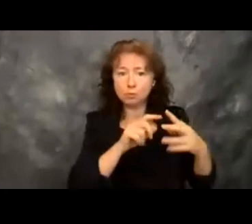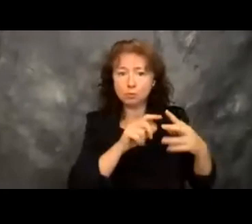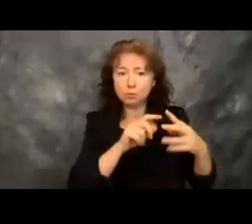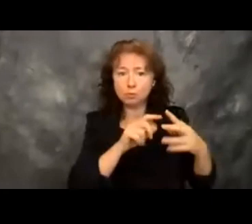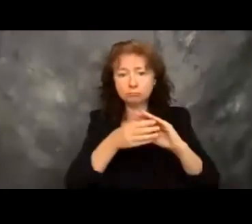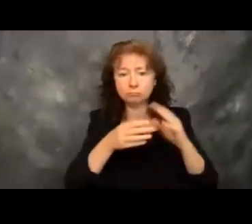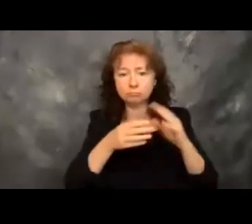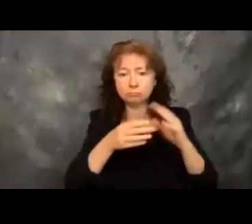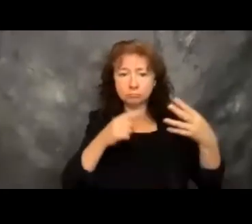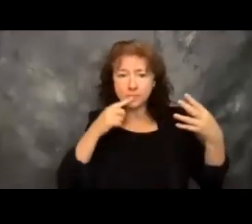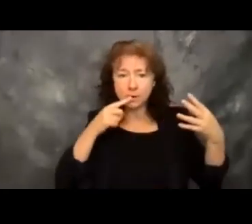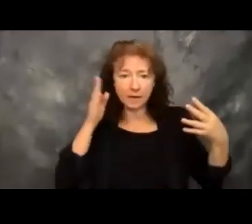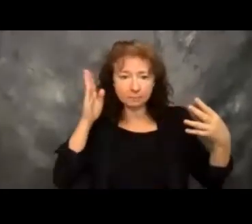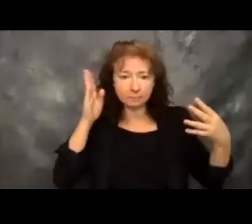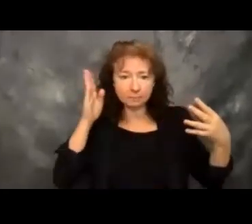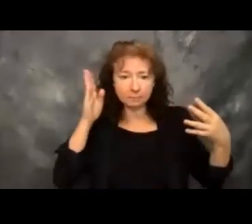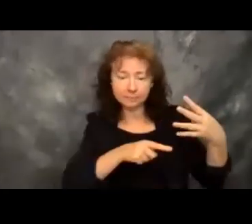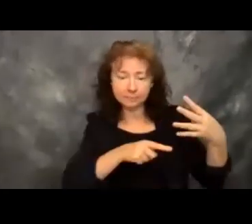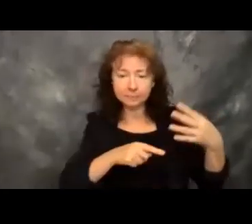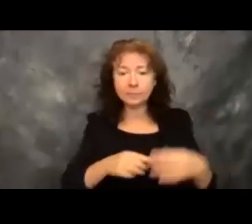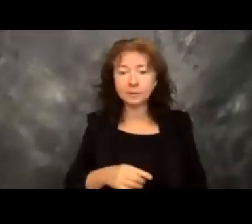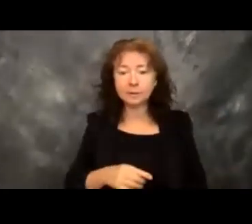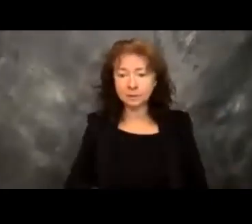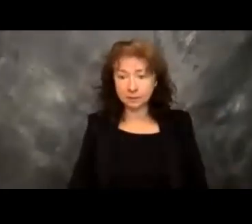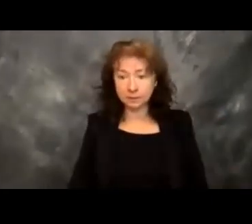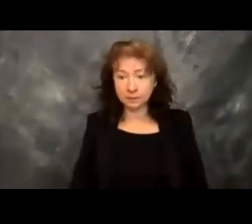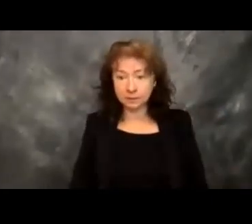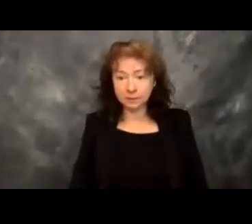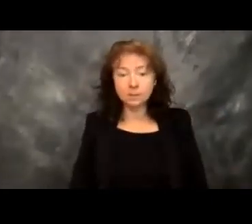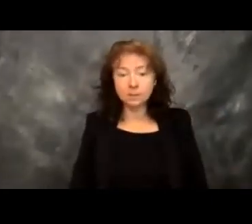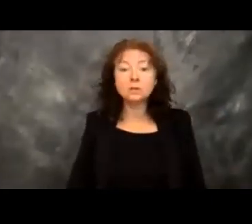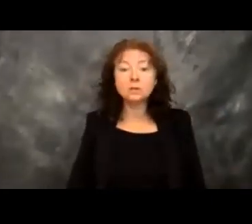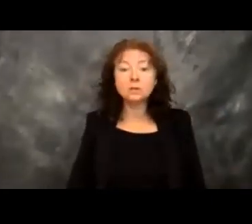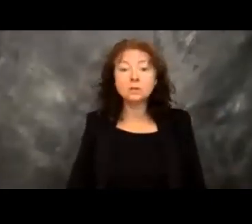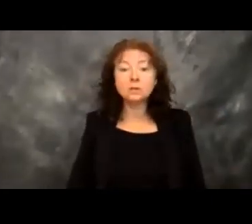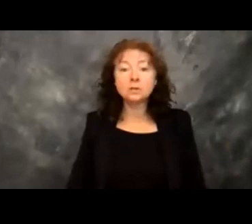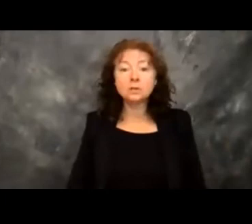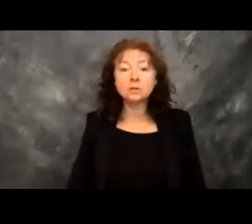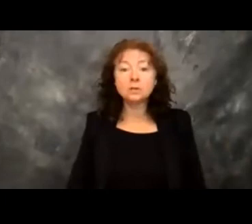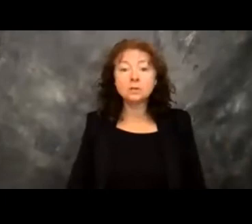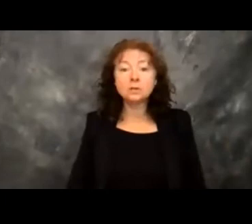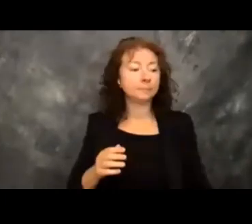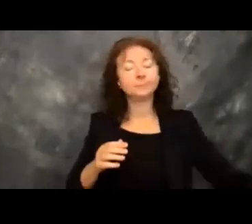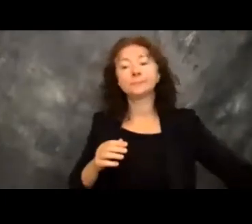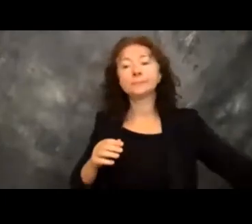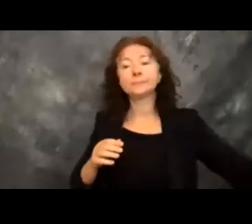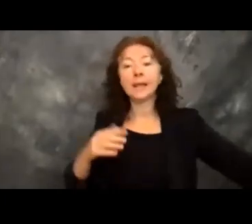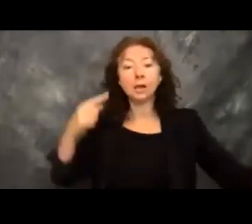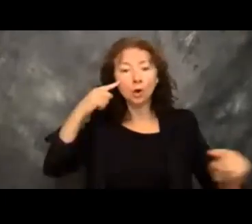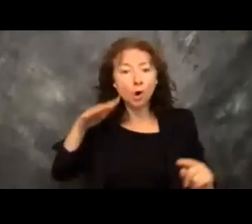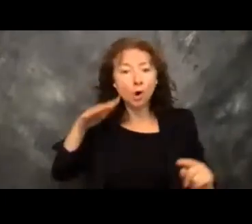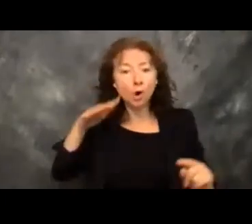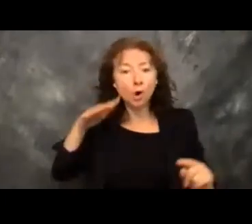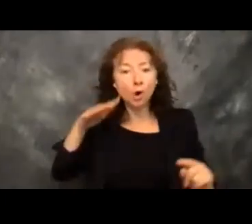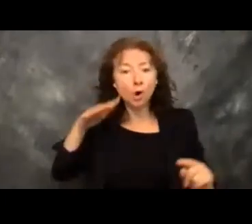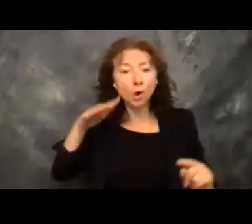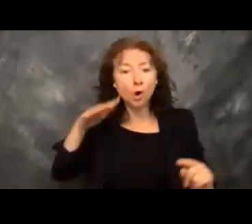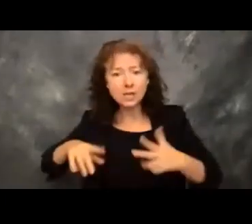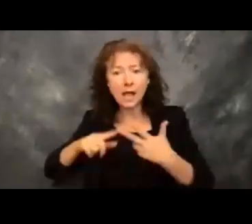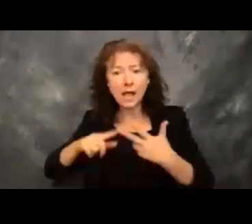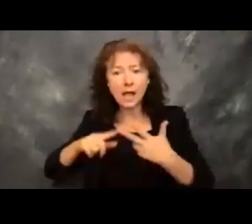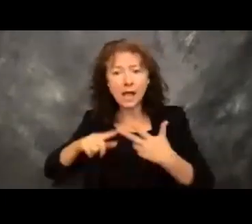important question is that elections are approaching in Kyrgyzstan, in Georgia, and in